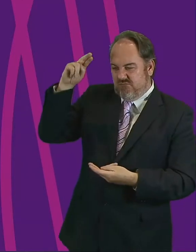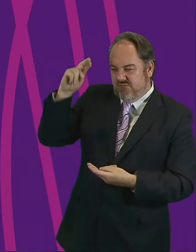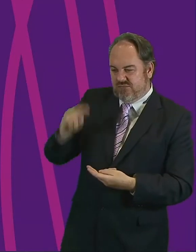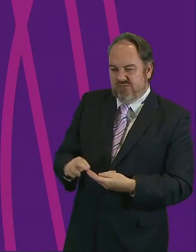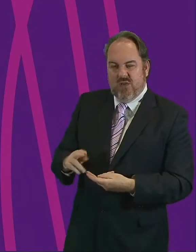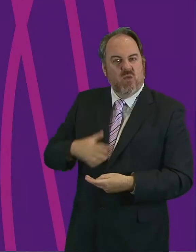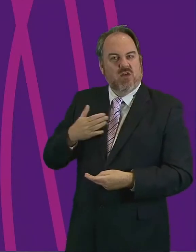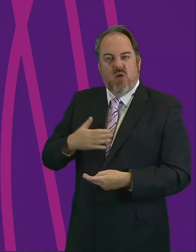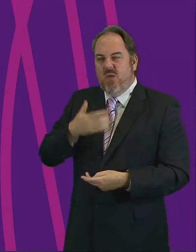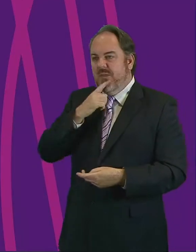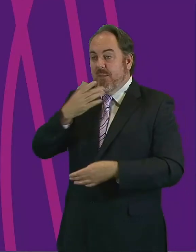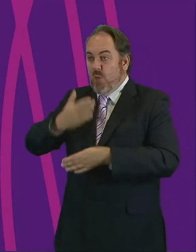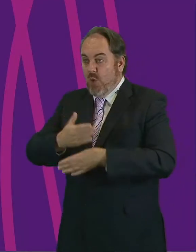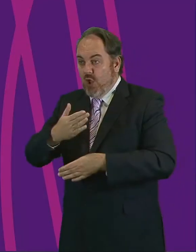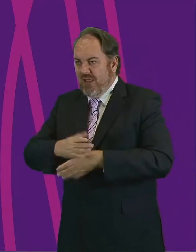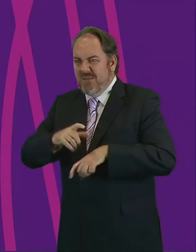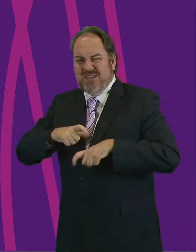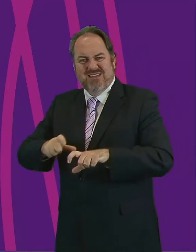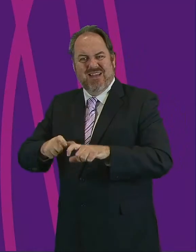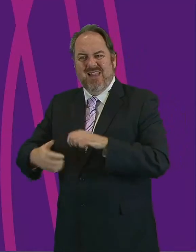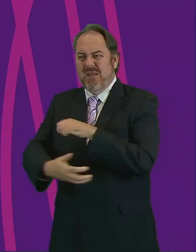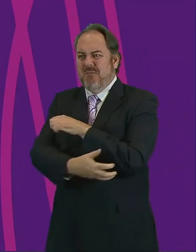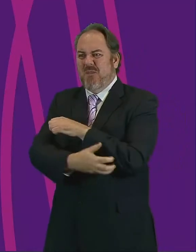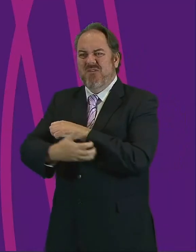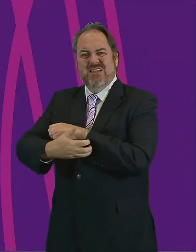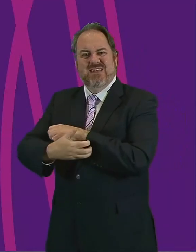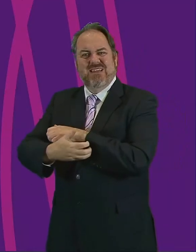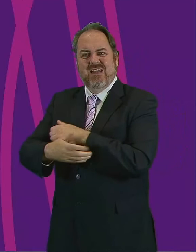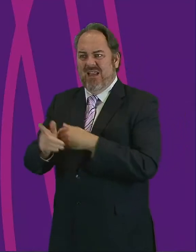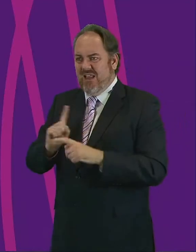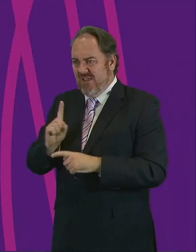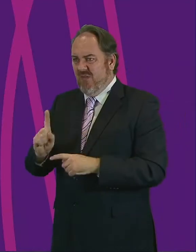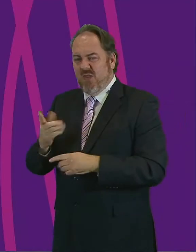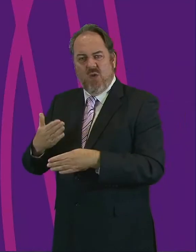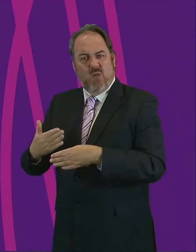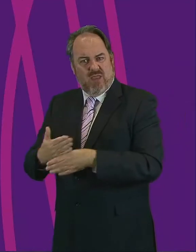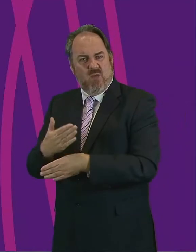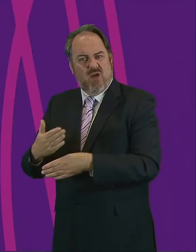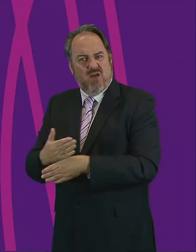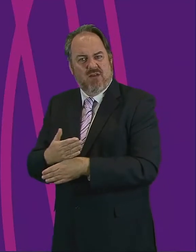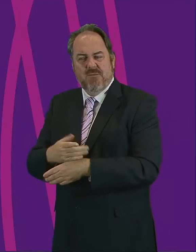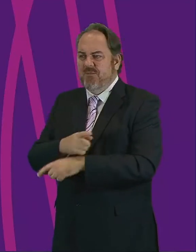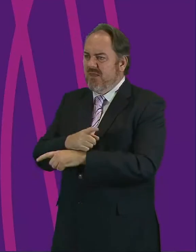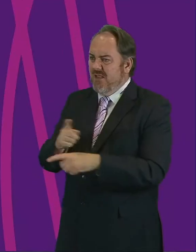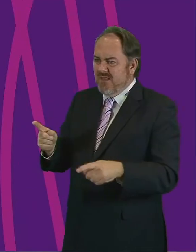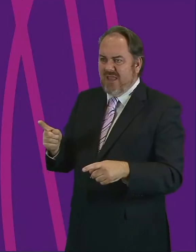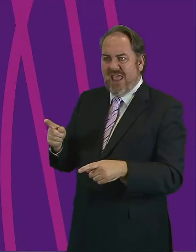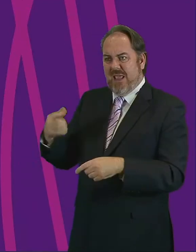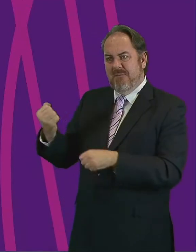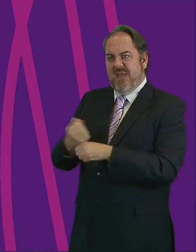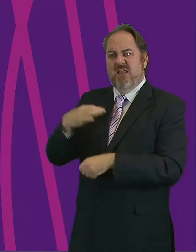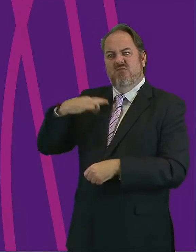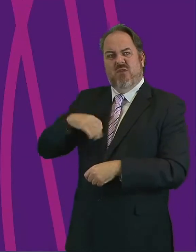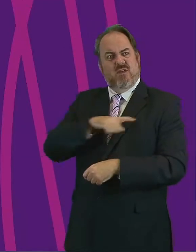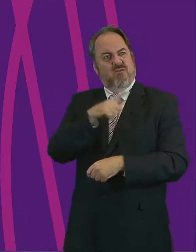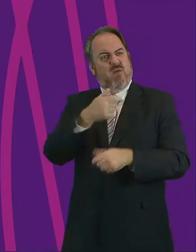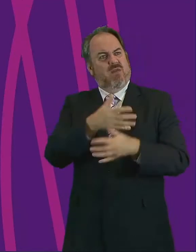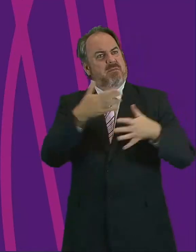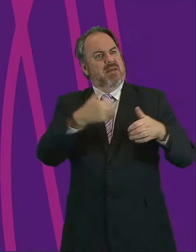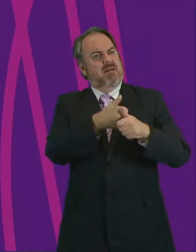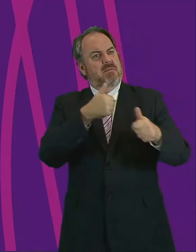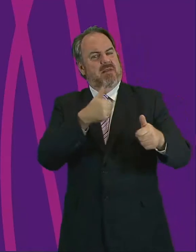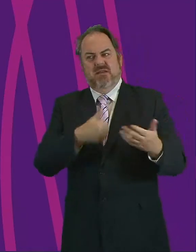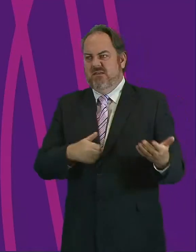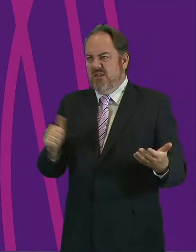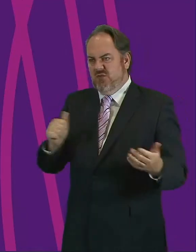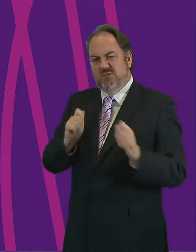pay changes and starts to look after the people who do the work that earn their profits? Kate Forbes. Thanks. Well, the first